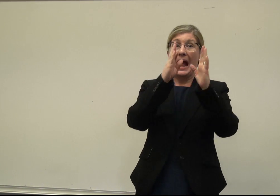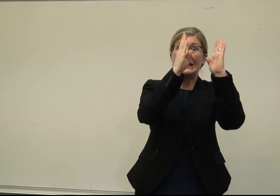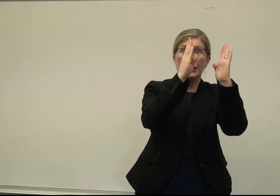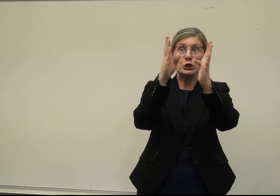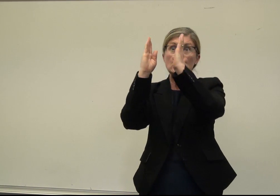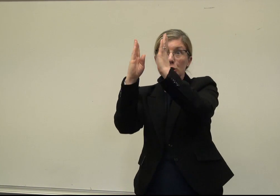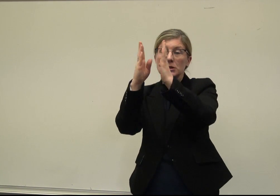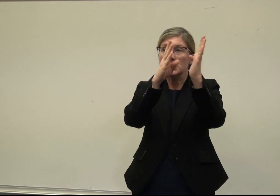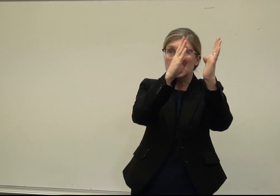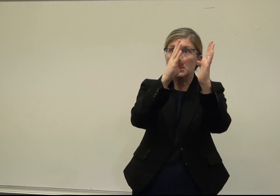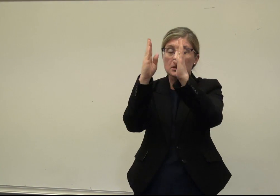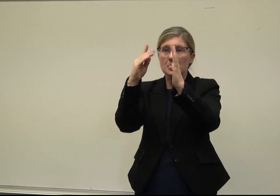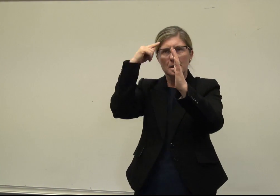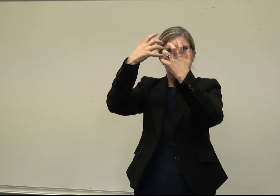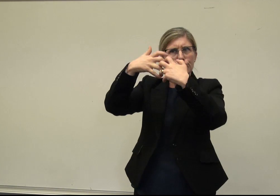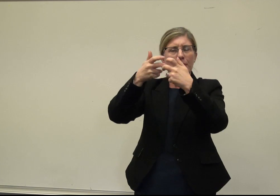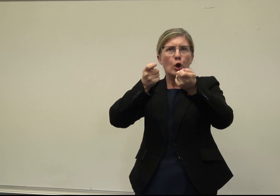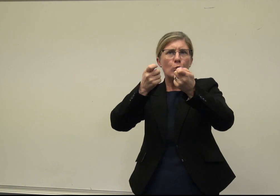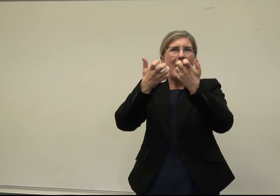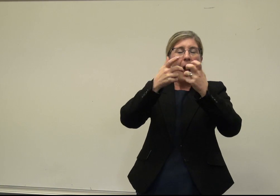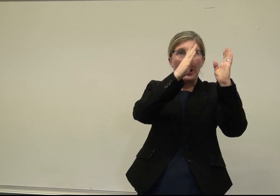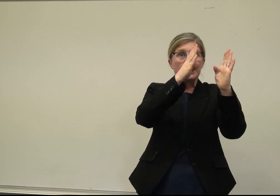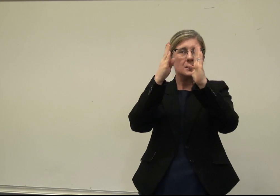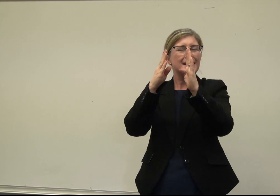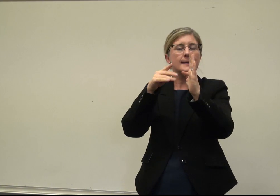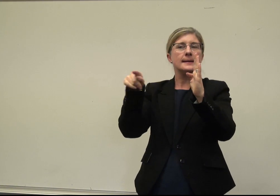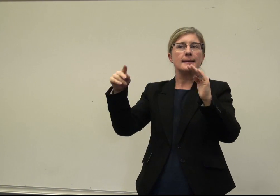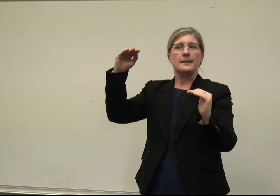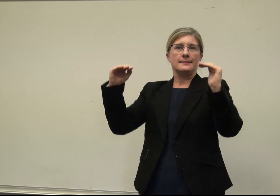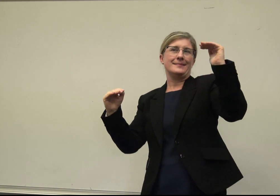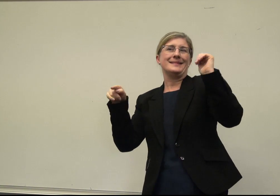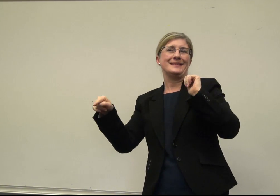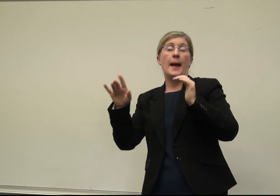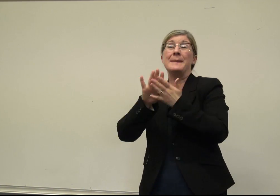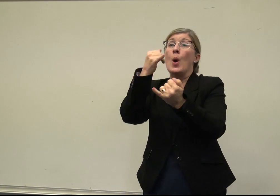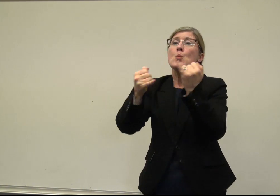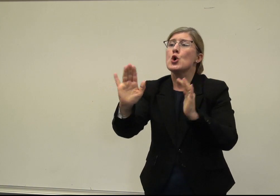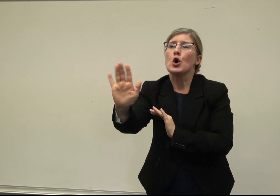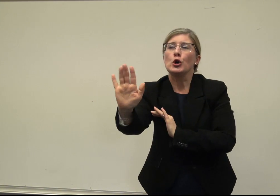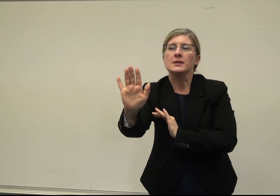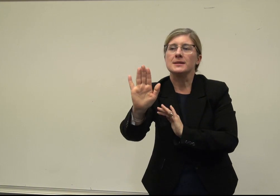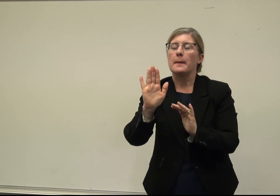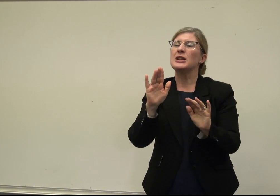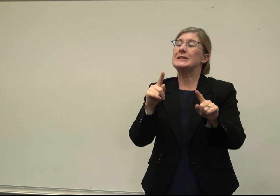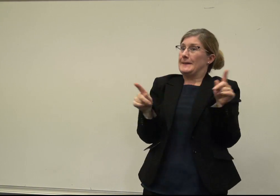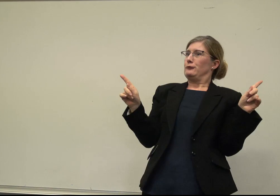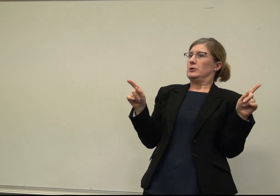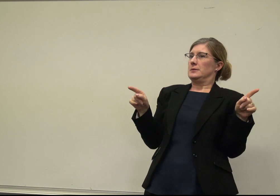found in bimodal bilinguals. It doesn't mean that bimodal bilinguals are worse, remember. It just means that there